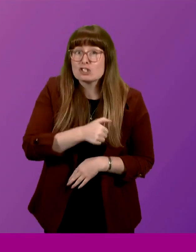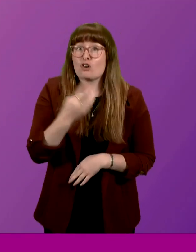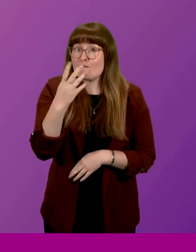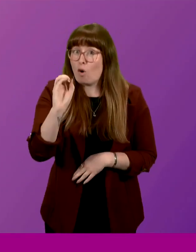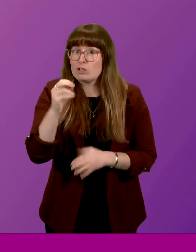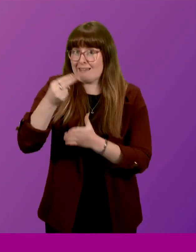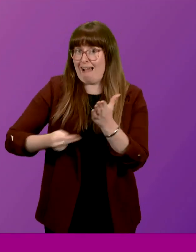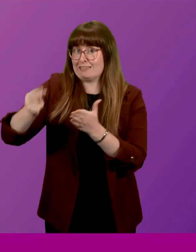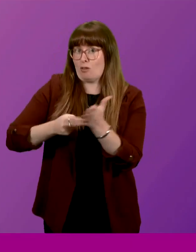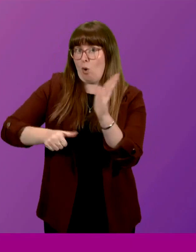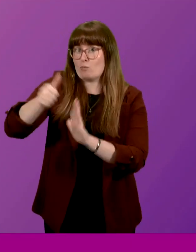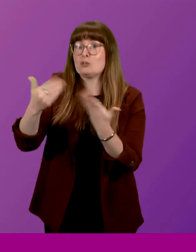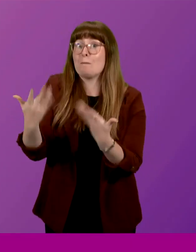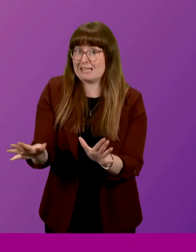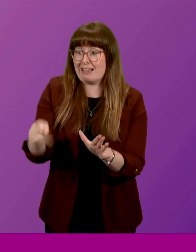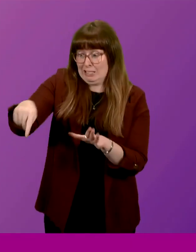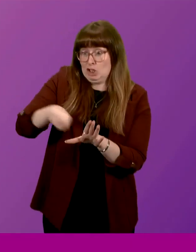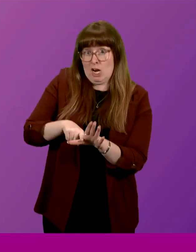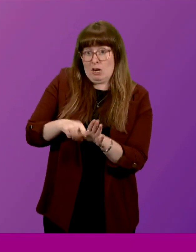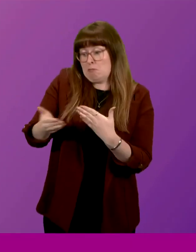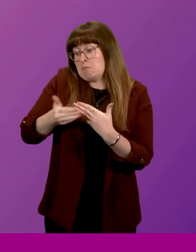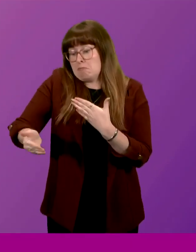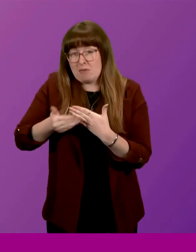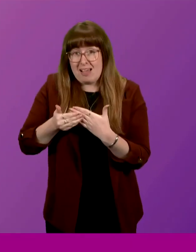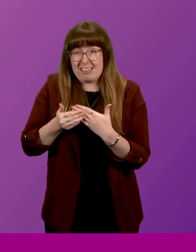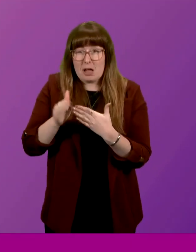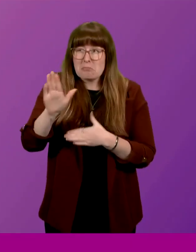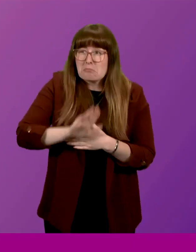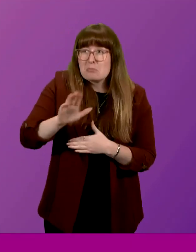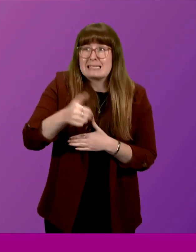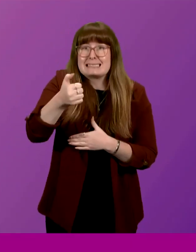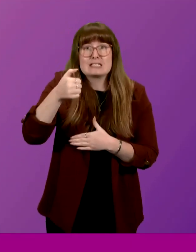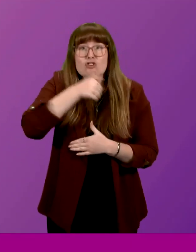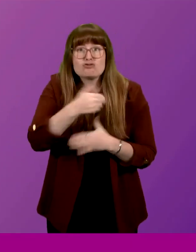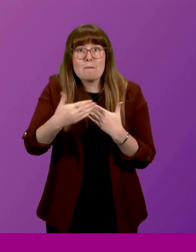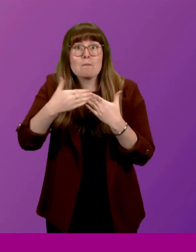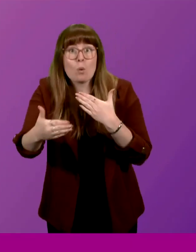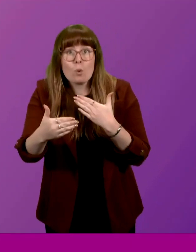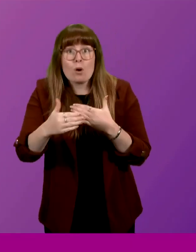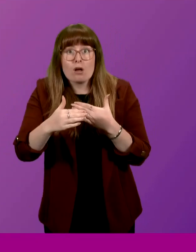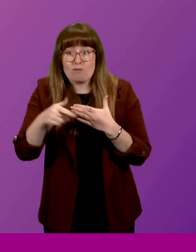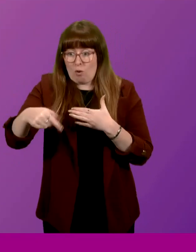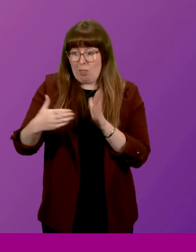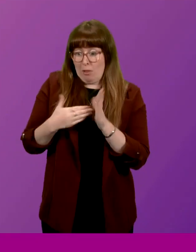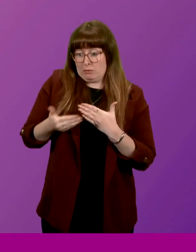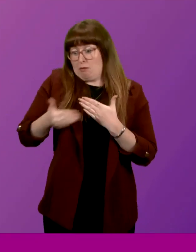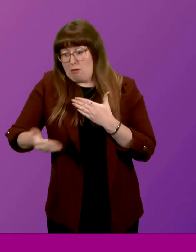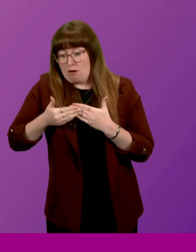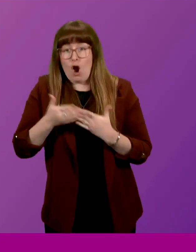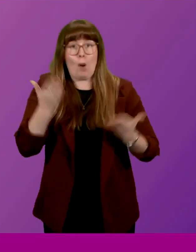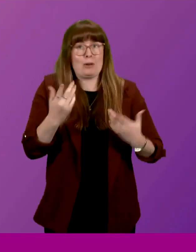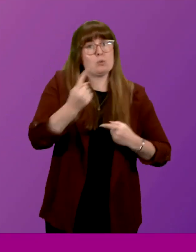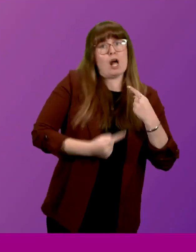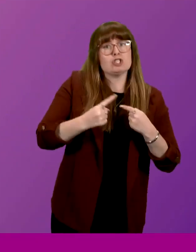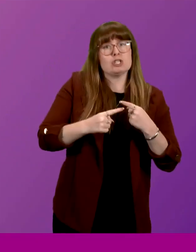8,640 cancelled operations. That's almost 600 more in the months leading into winter than last year. Every year